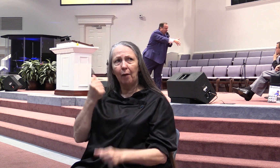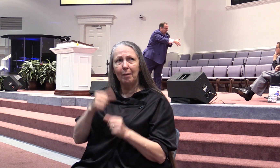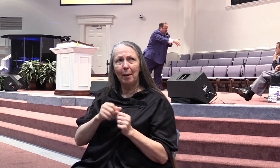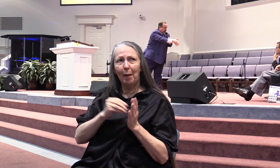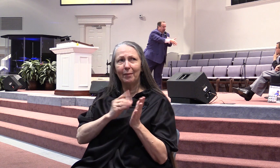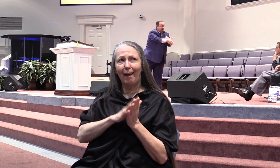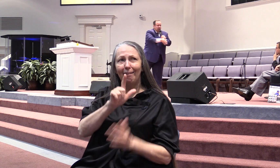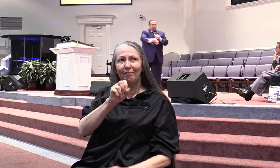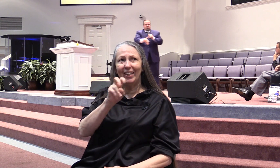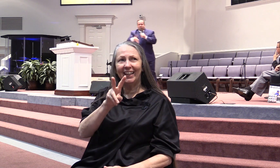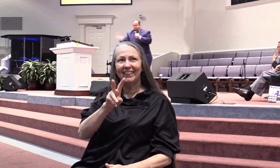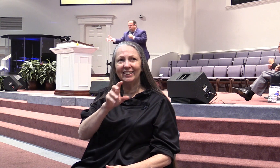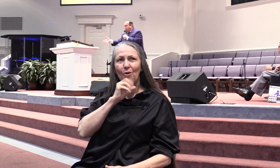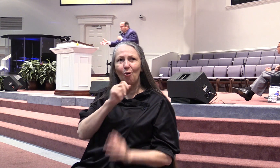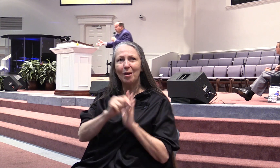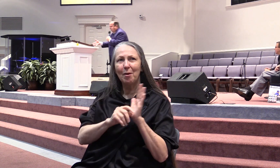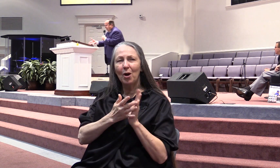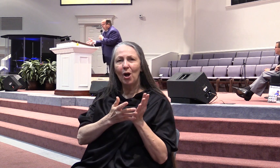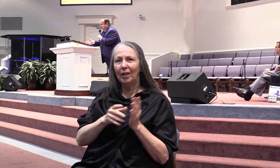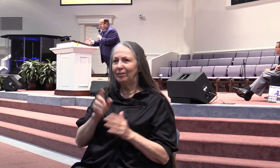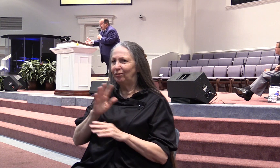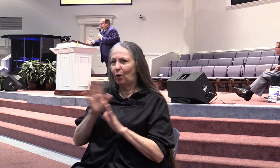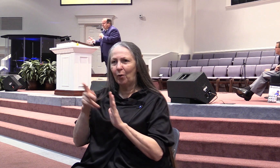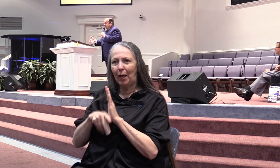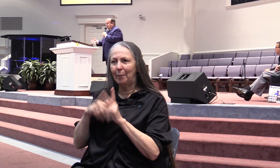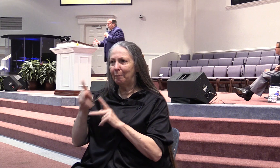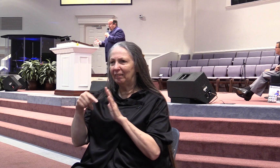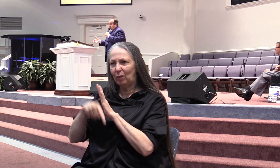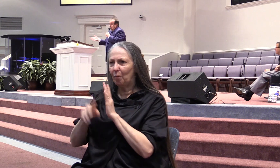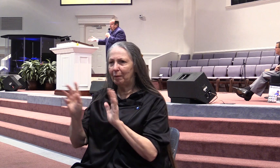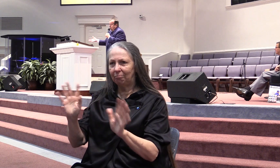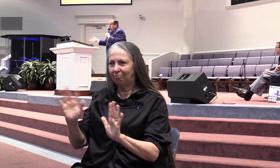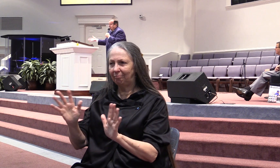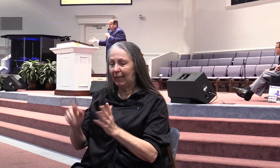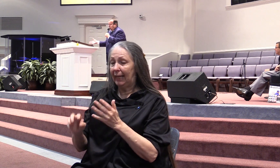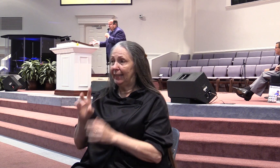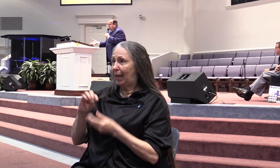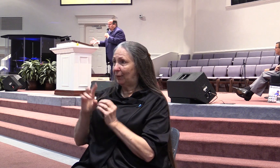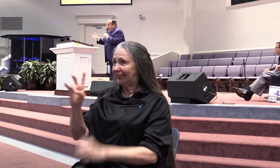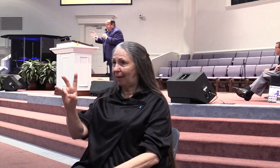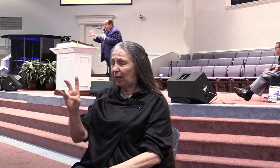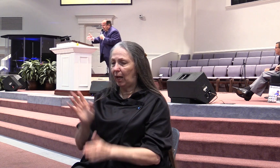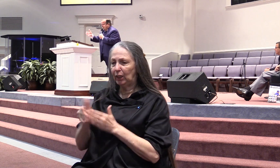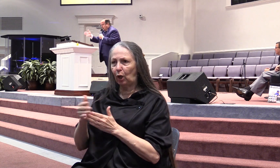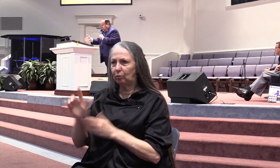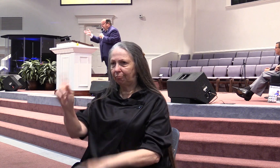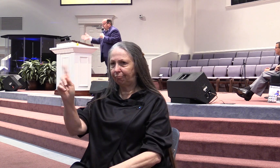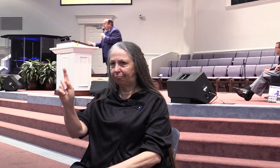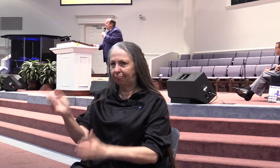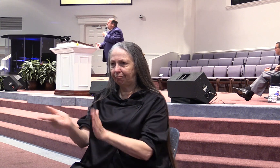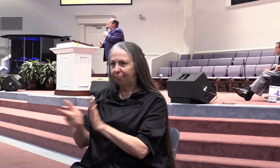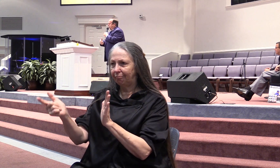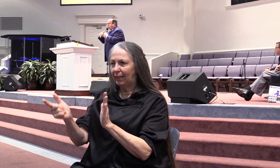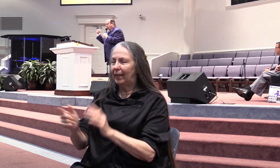Leviticus earlier. So there's the don't kill commandment. Commandment number 7 is don't commit adultery. Leviticus 19, 20,